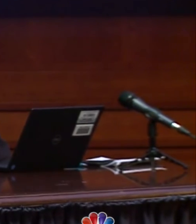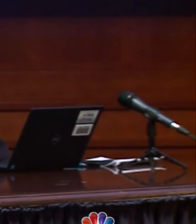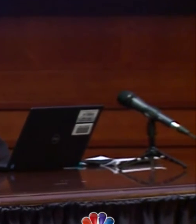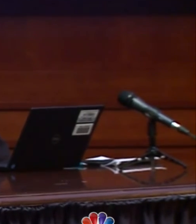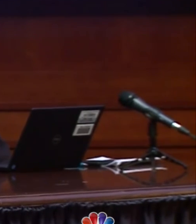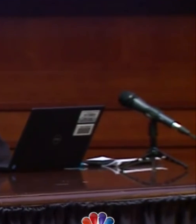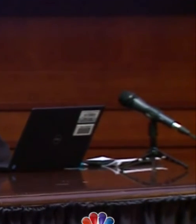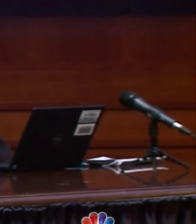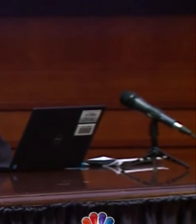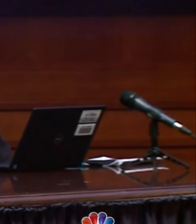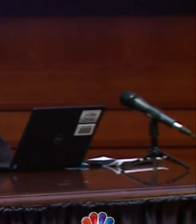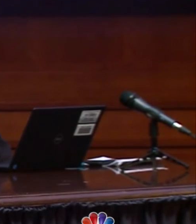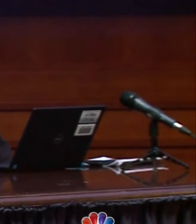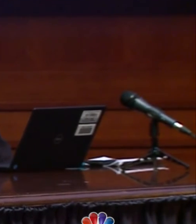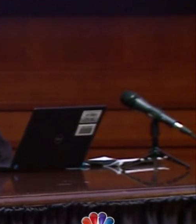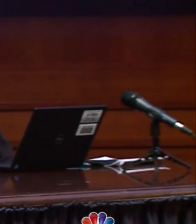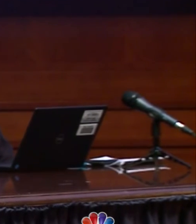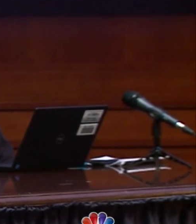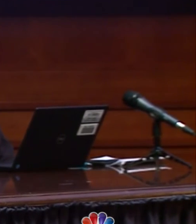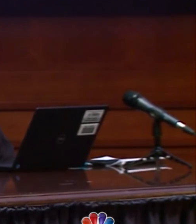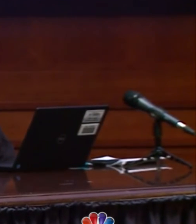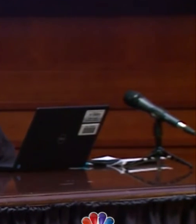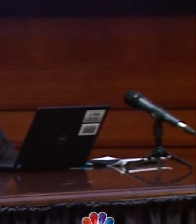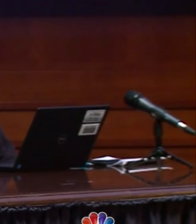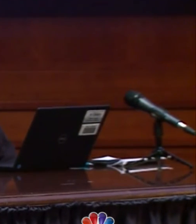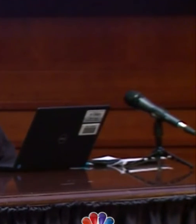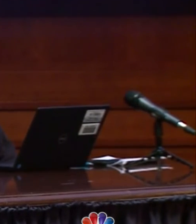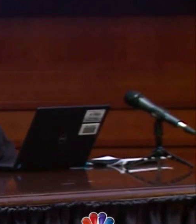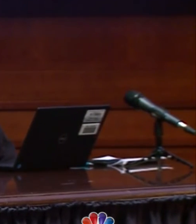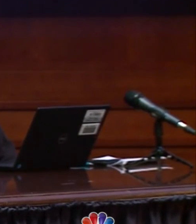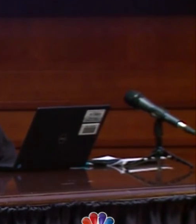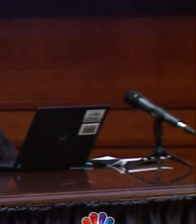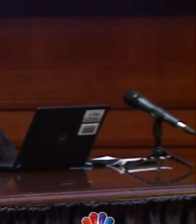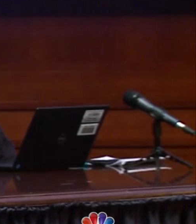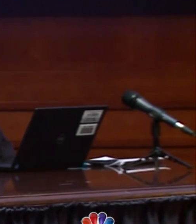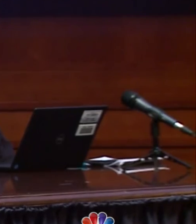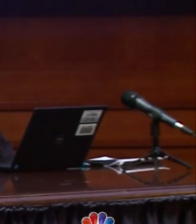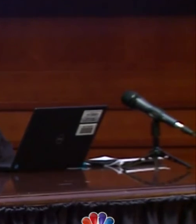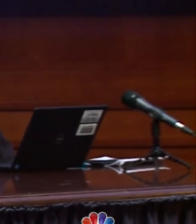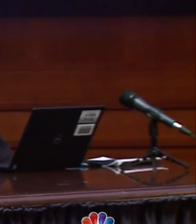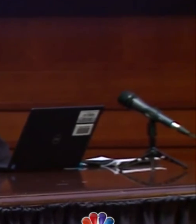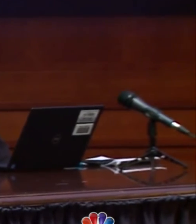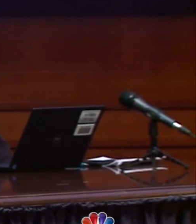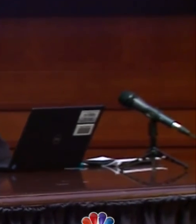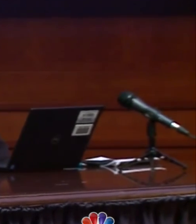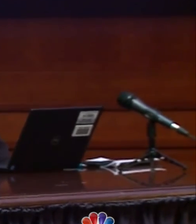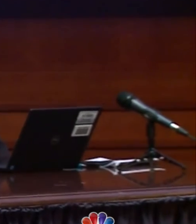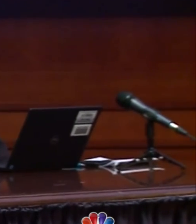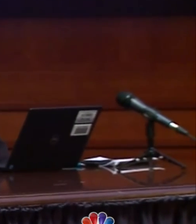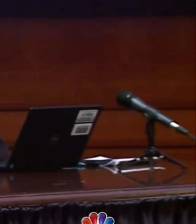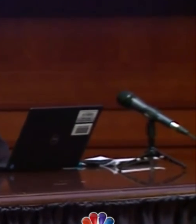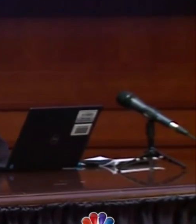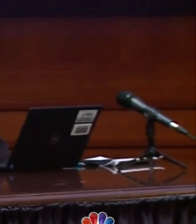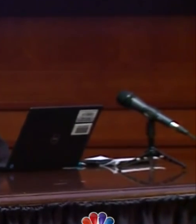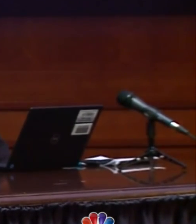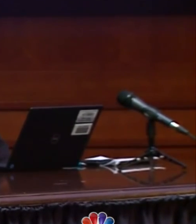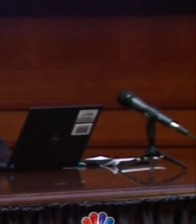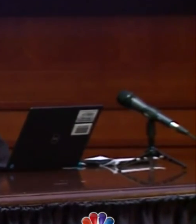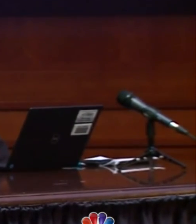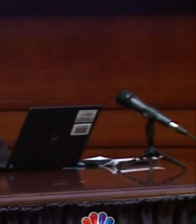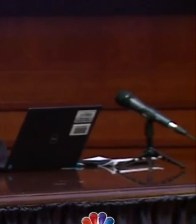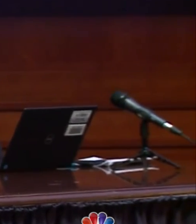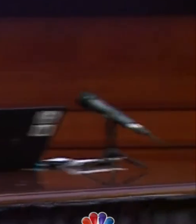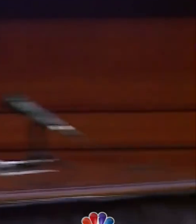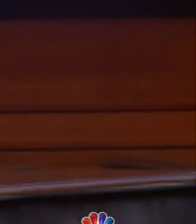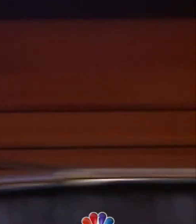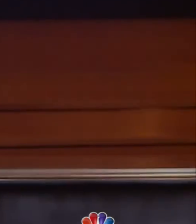to develop so we have the most accurate picture at any point in time. No, I would just point out that,